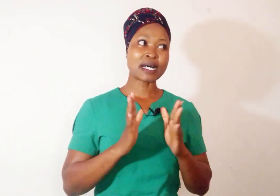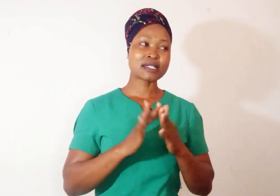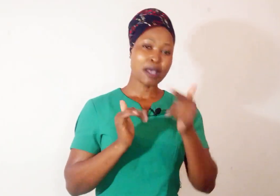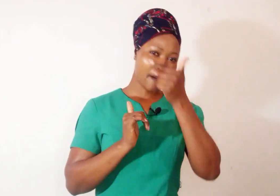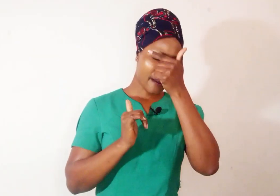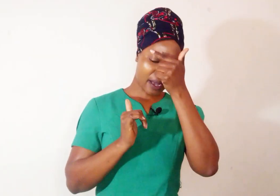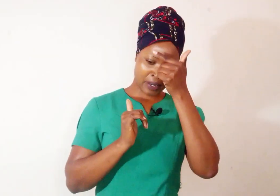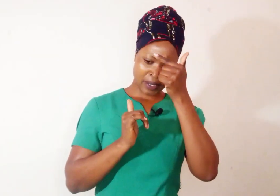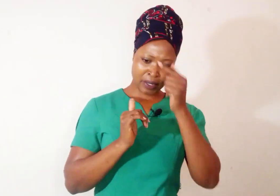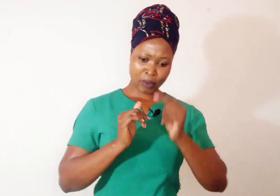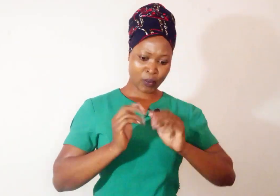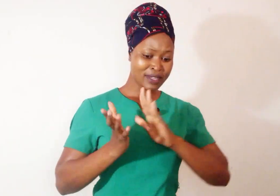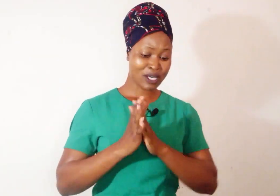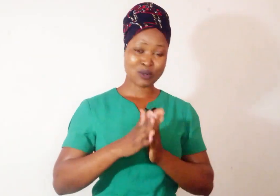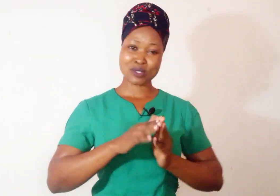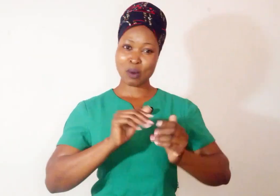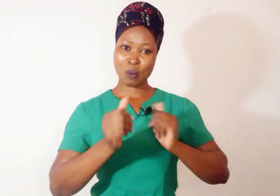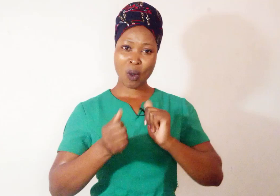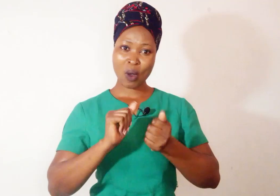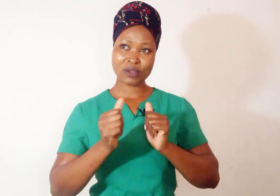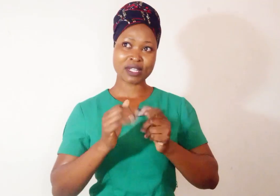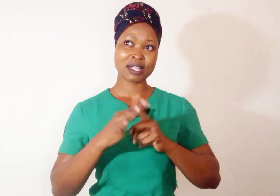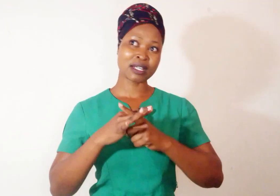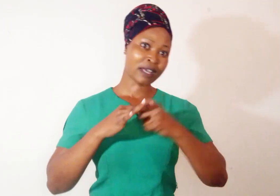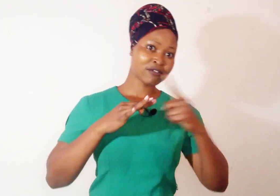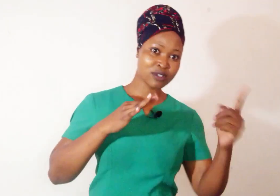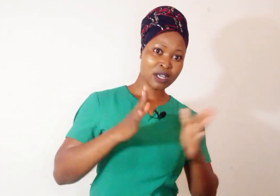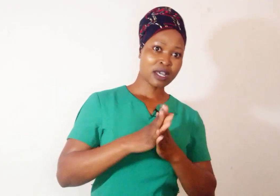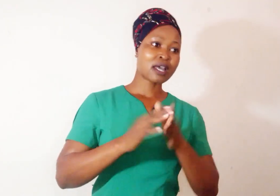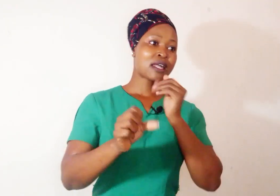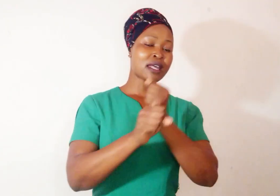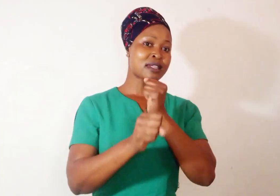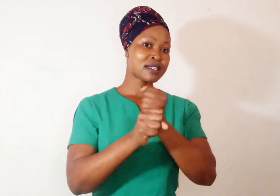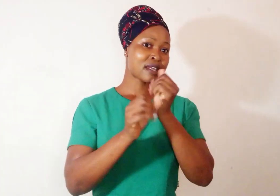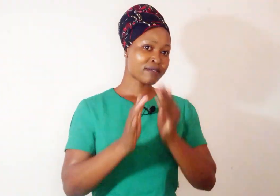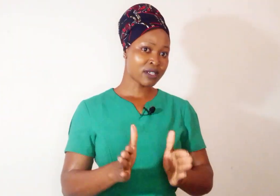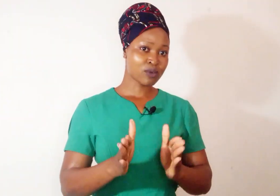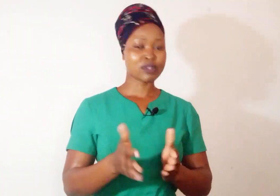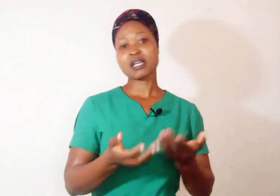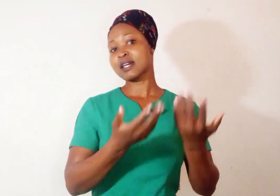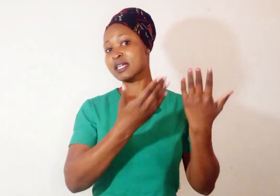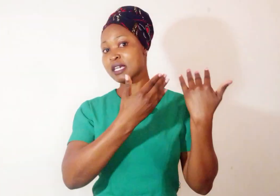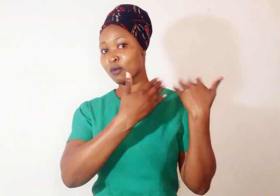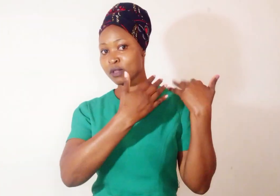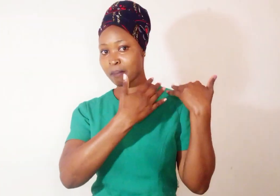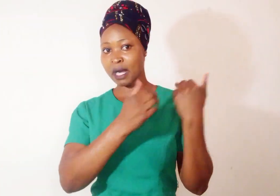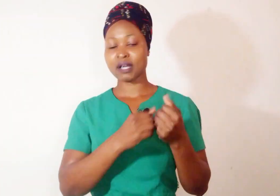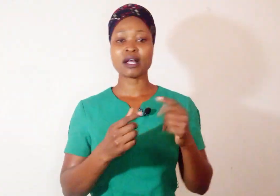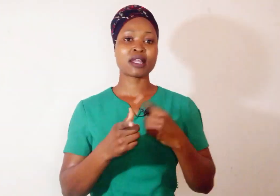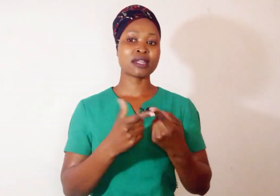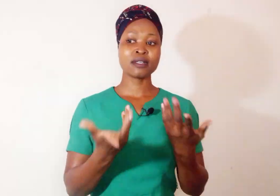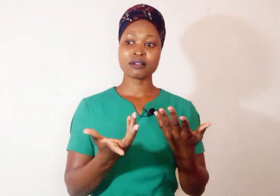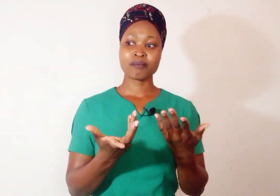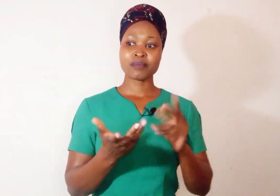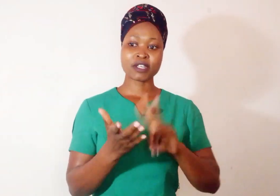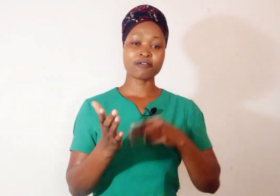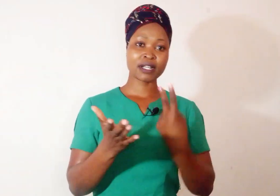but when there was a war, then they left. The servant was carrying him on the back. Then he fell